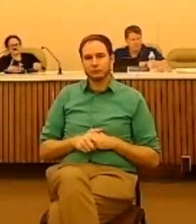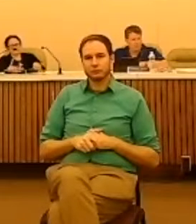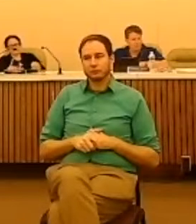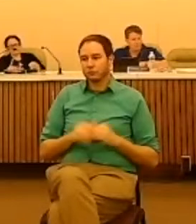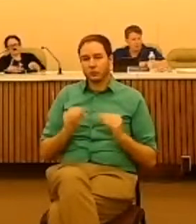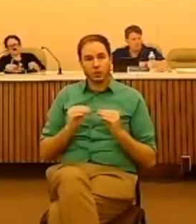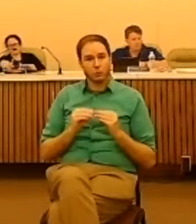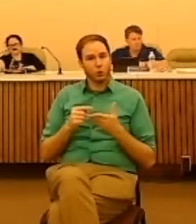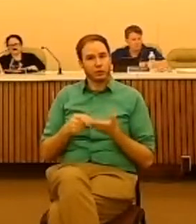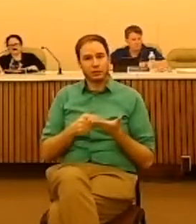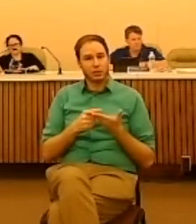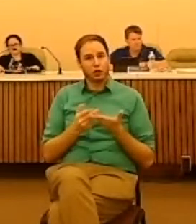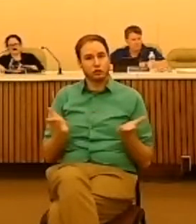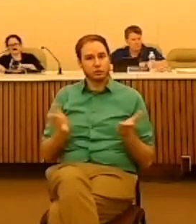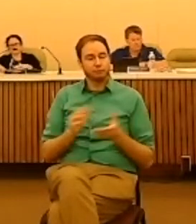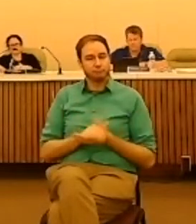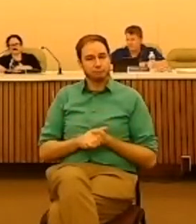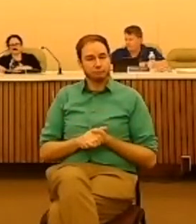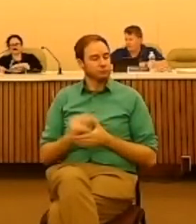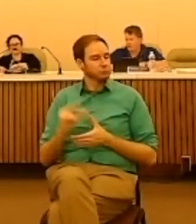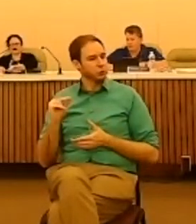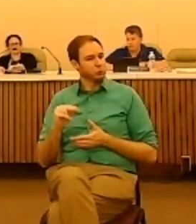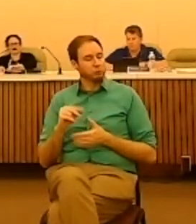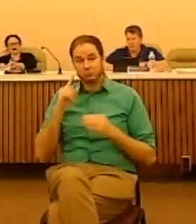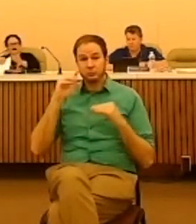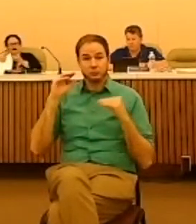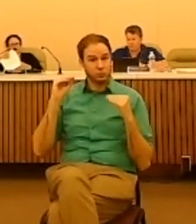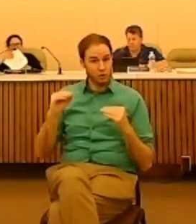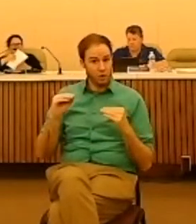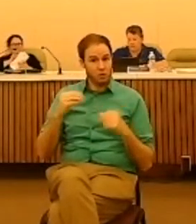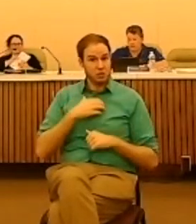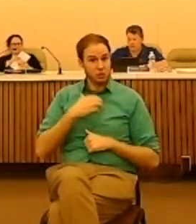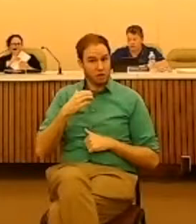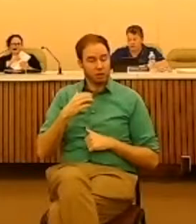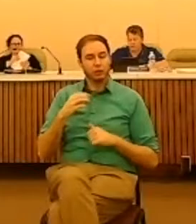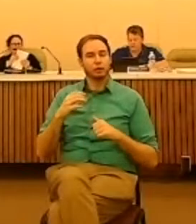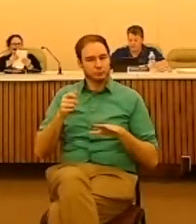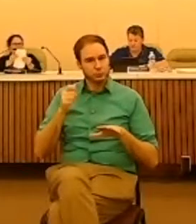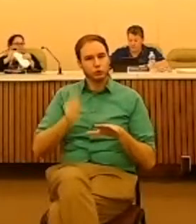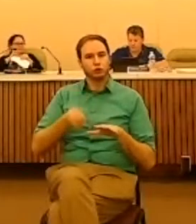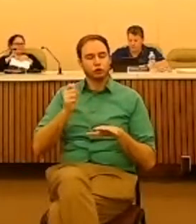Any further discussion? Hearing no objections, meeting